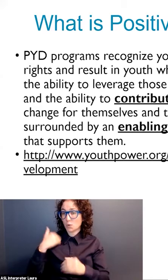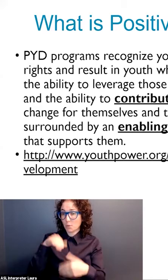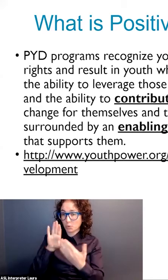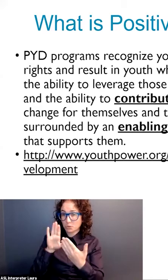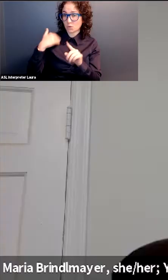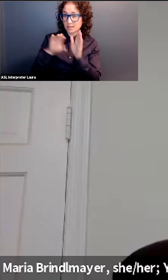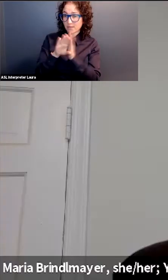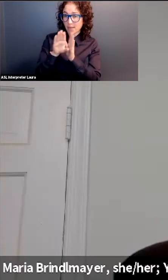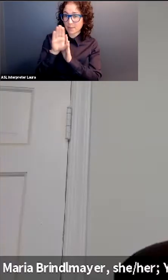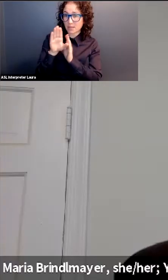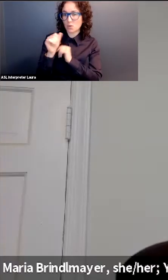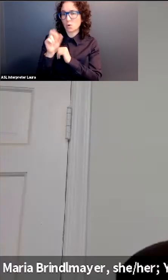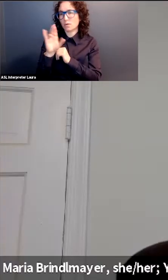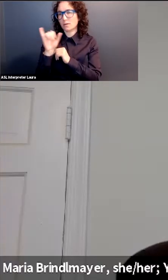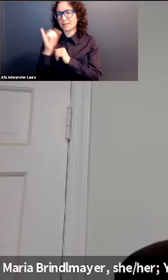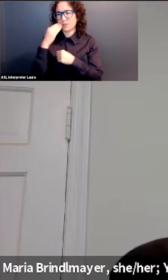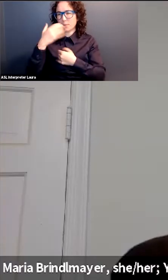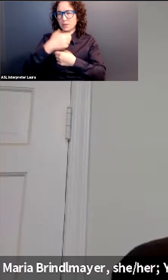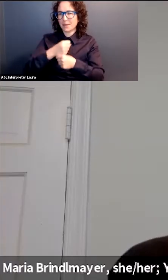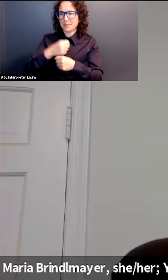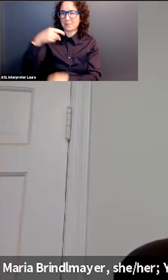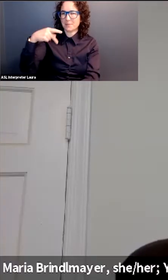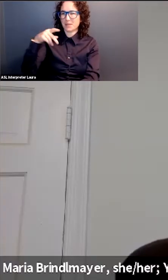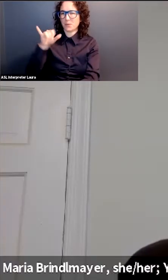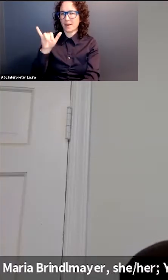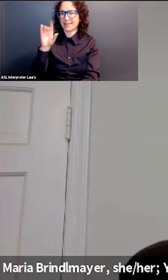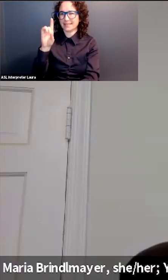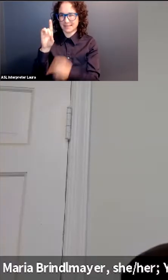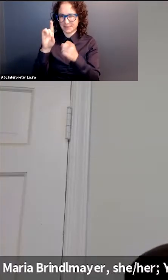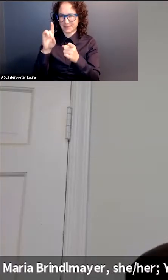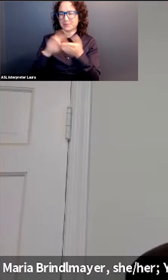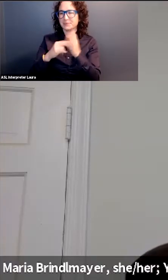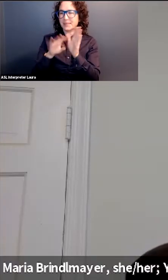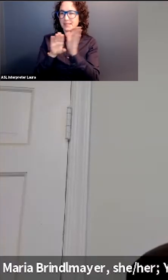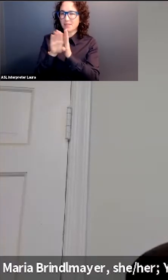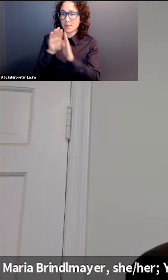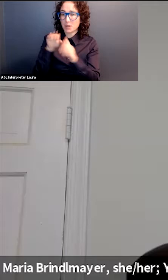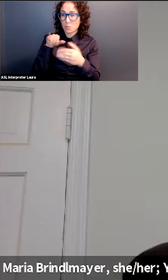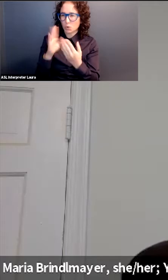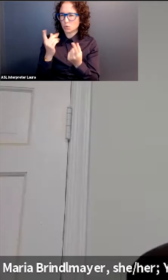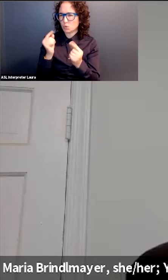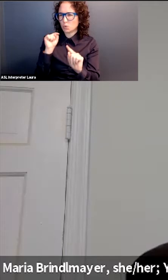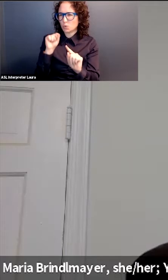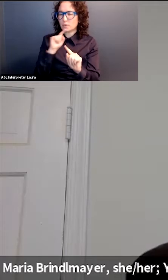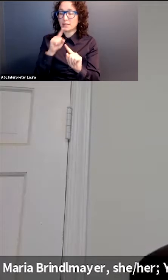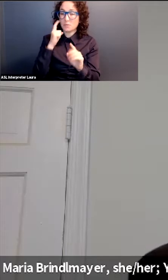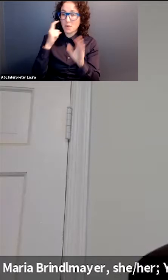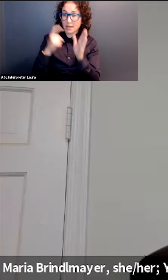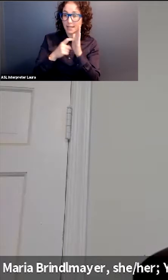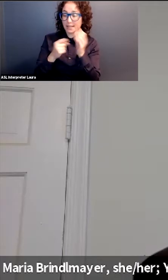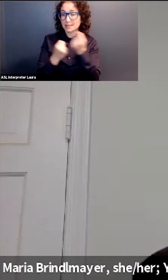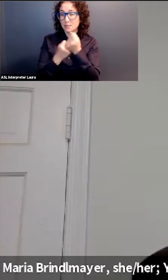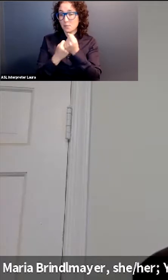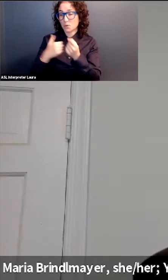development, or again an abbreviation PYD, is a development approach which recognizes and supports